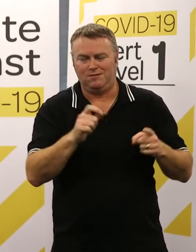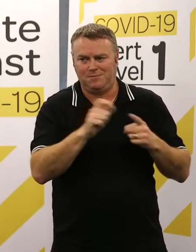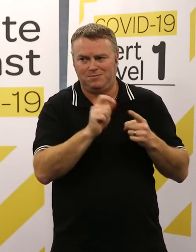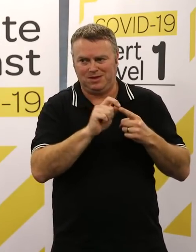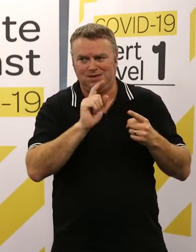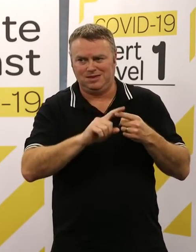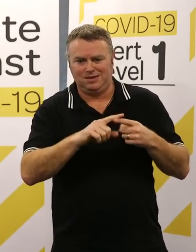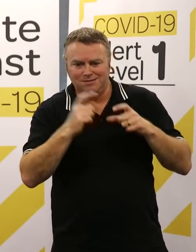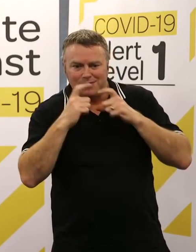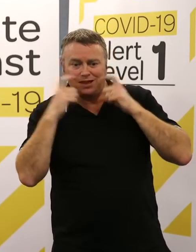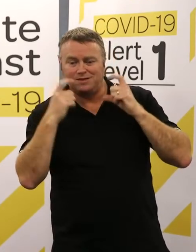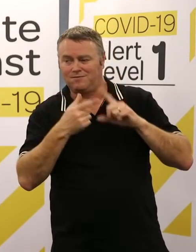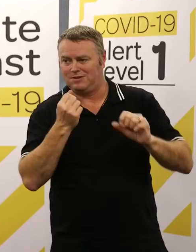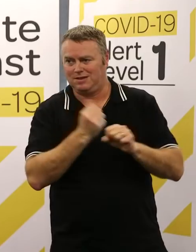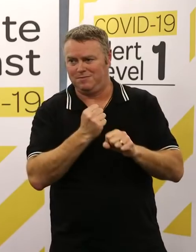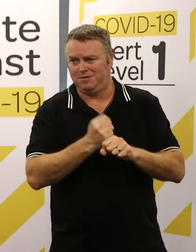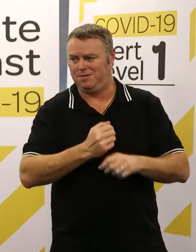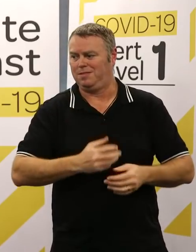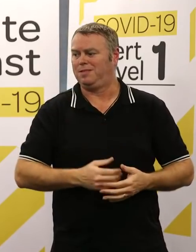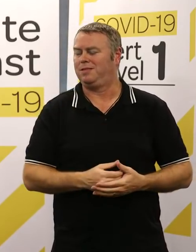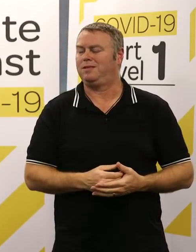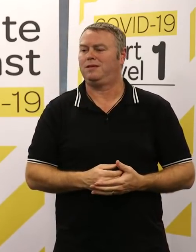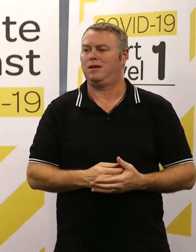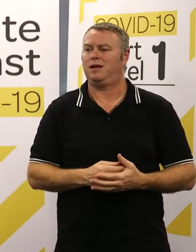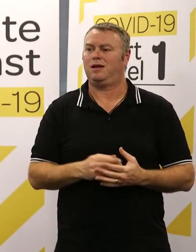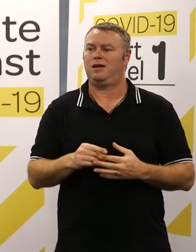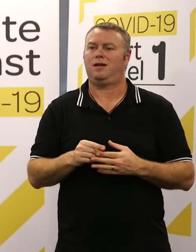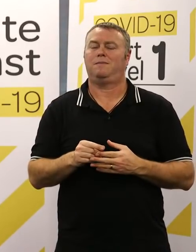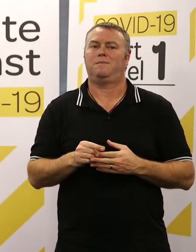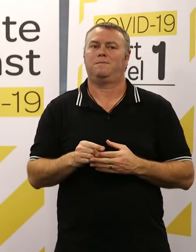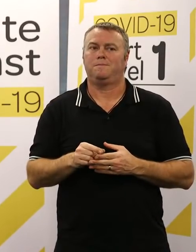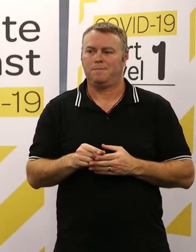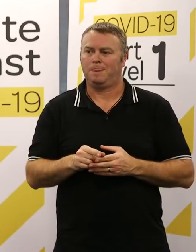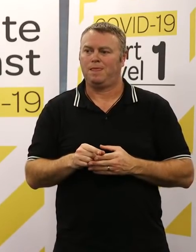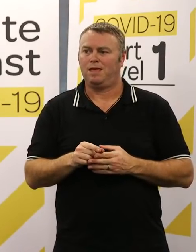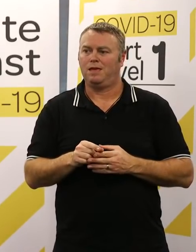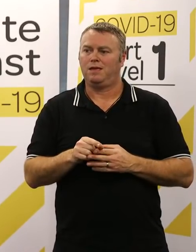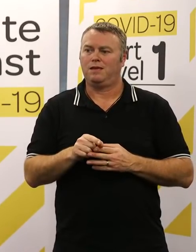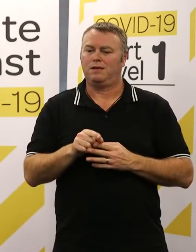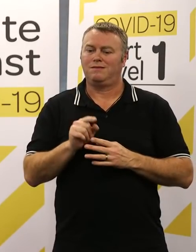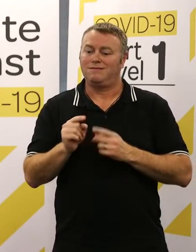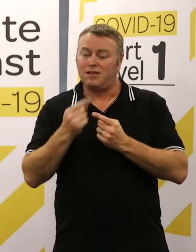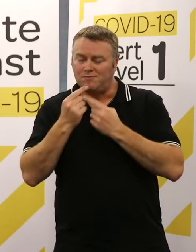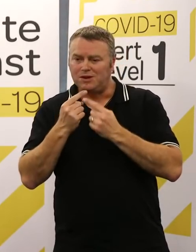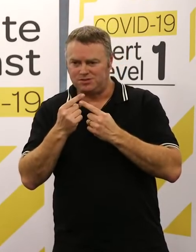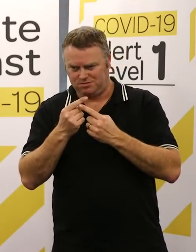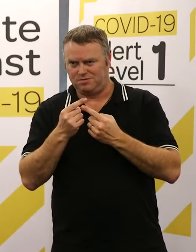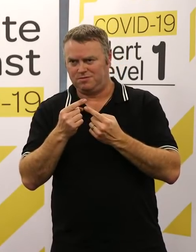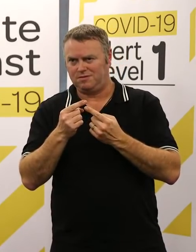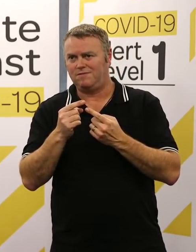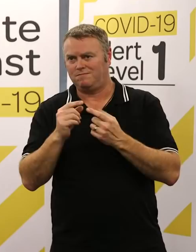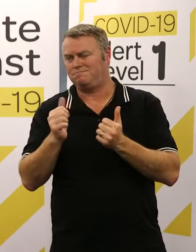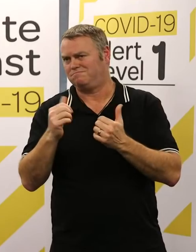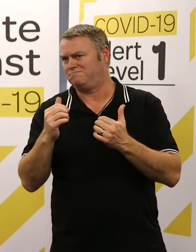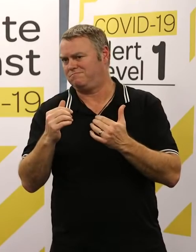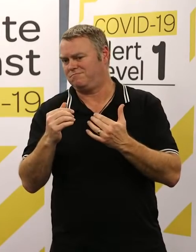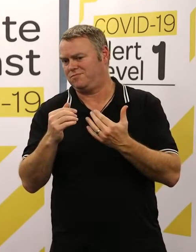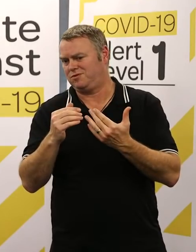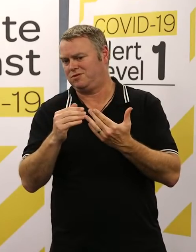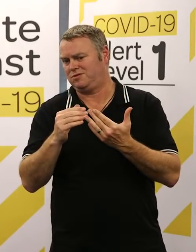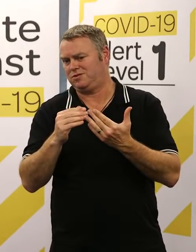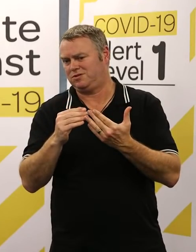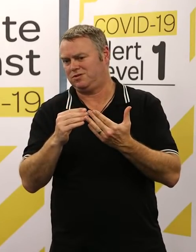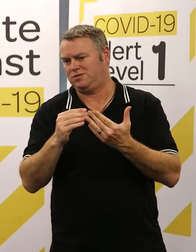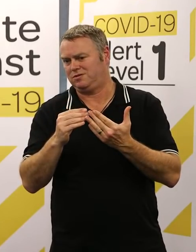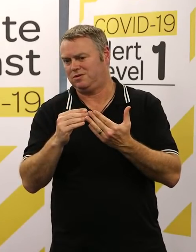what their views are through other channels, and I think that they've been widely communicated. There is no doubt that mass masking